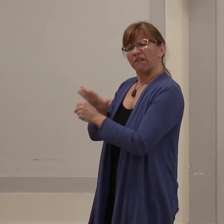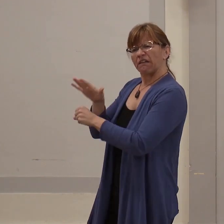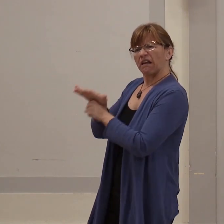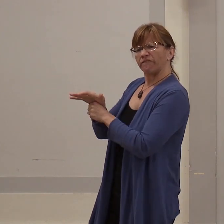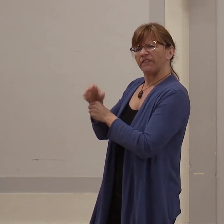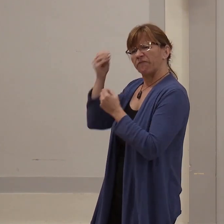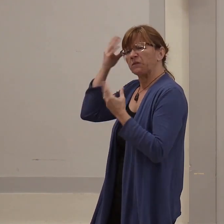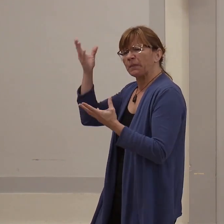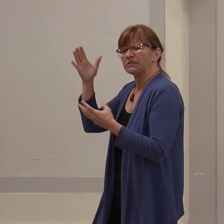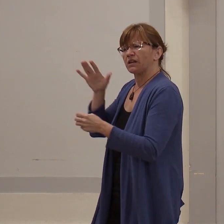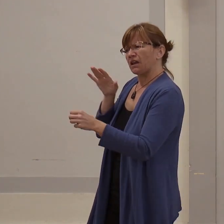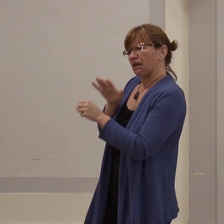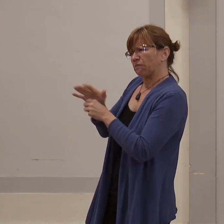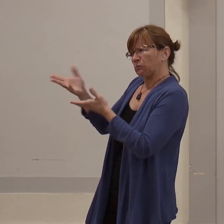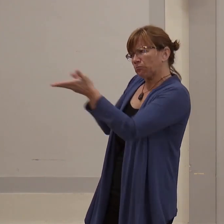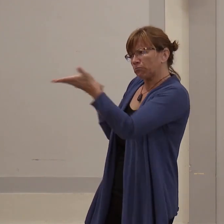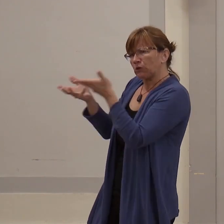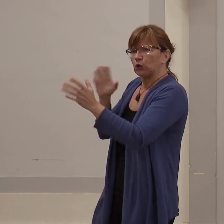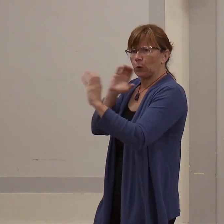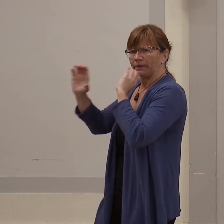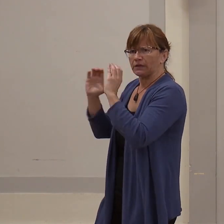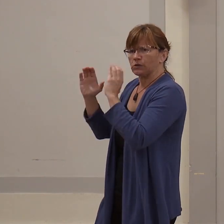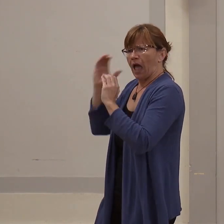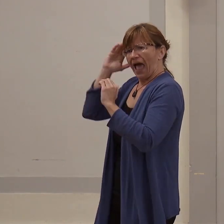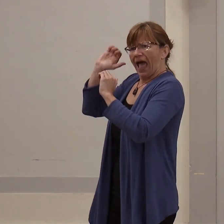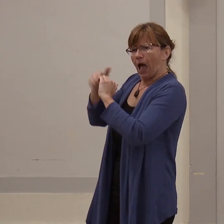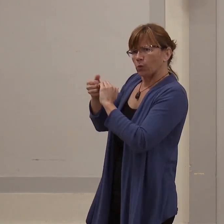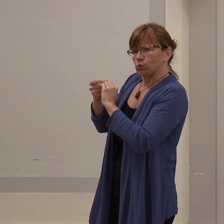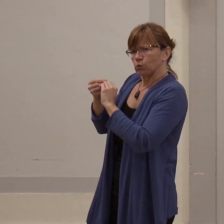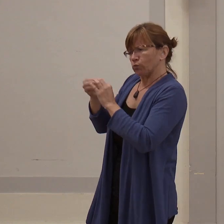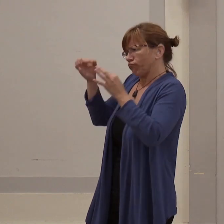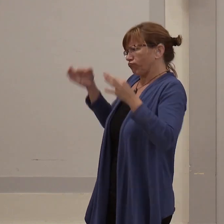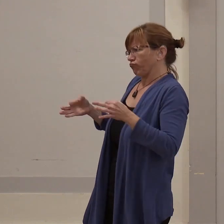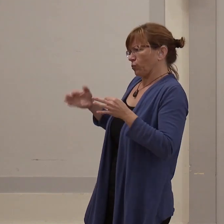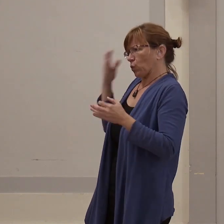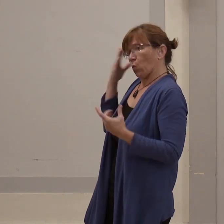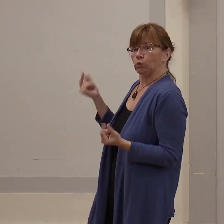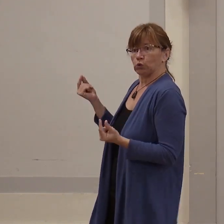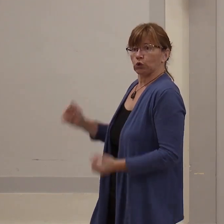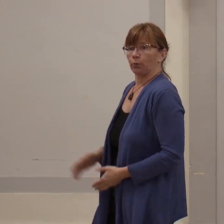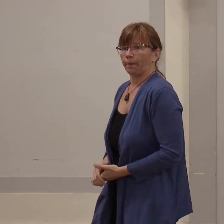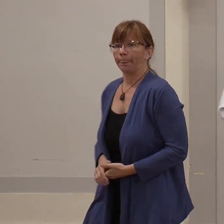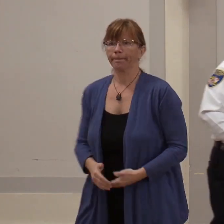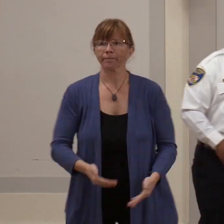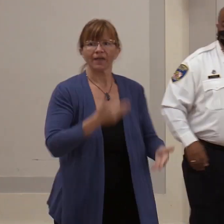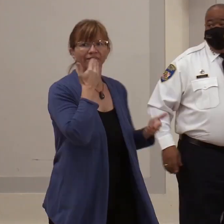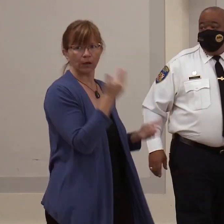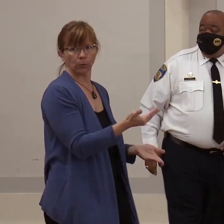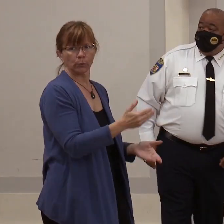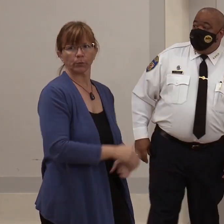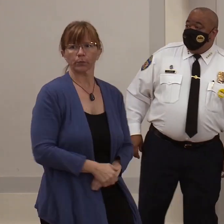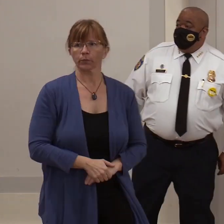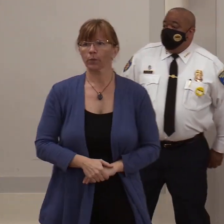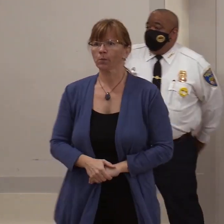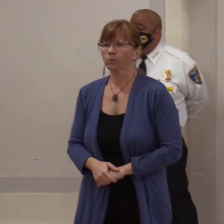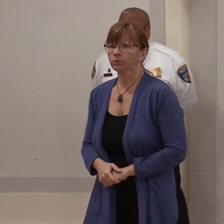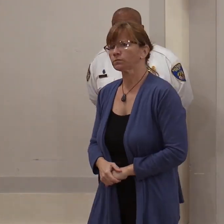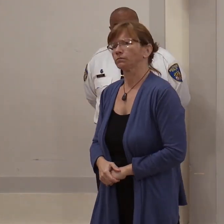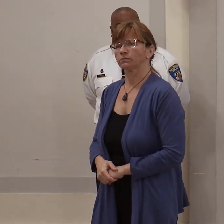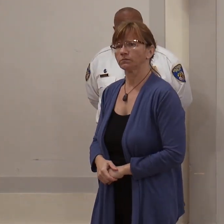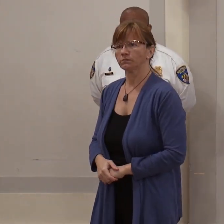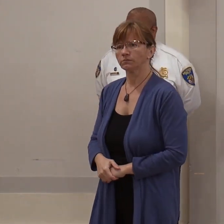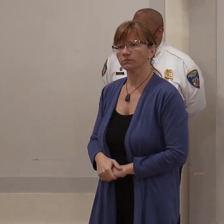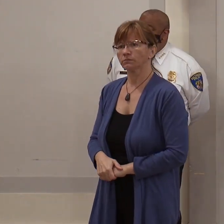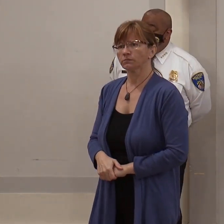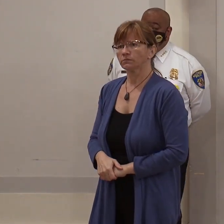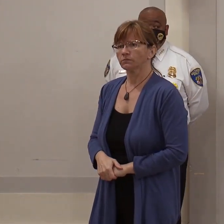communication to know how to make a good informed decision. Thank you, Mr. Commissioner. Thank you. And Dan, just as Avajoy comes up, come